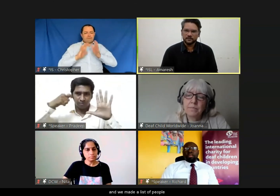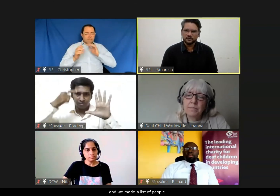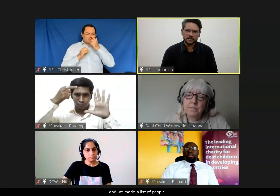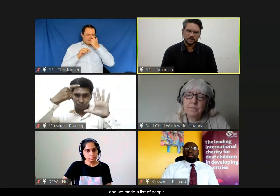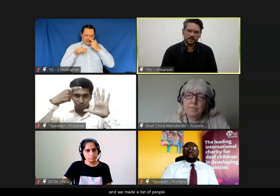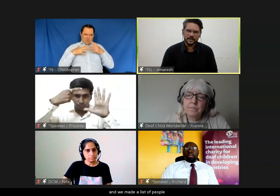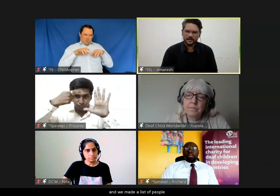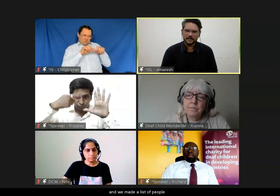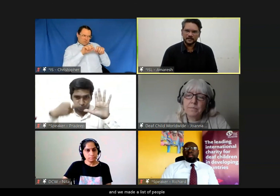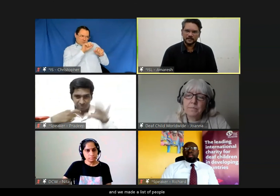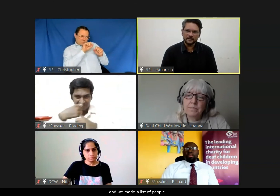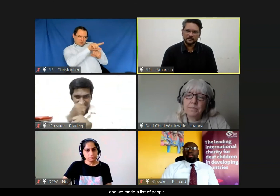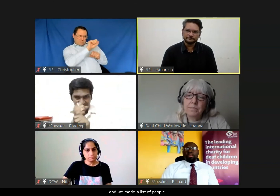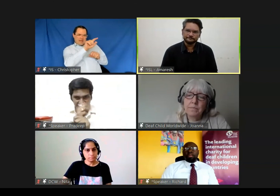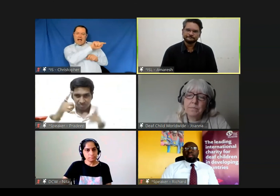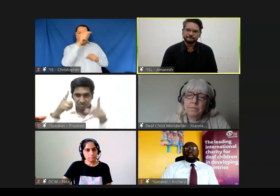had smartphones and all that.